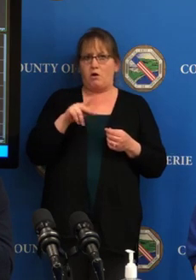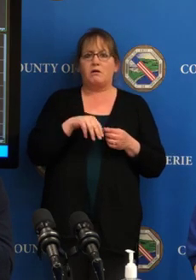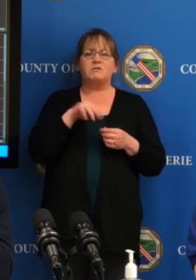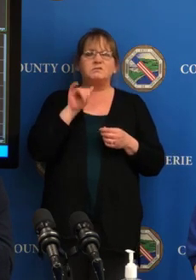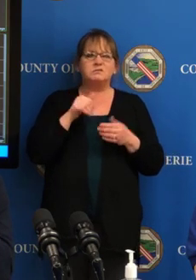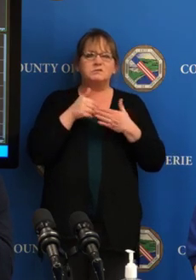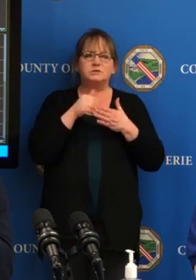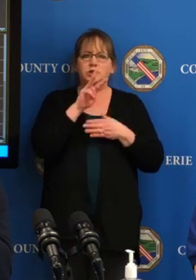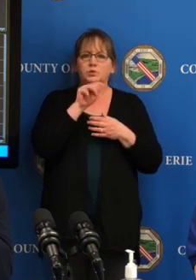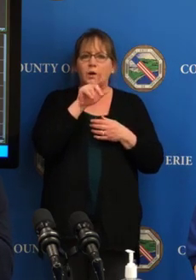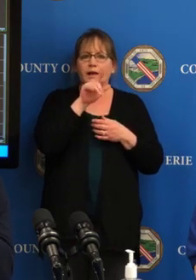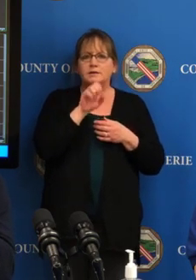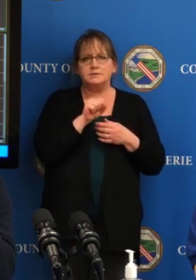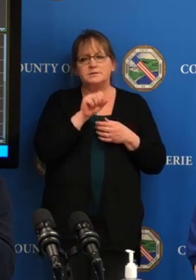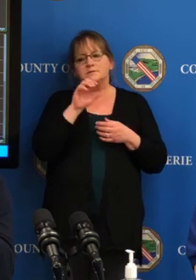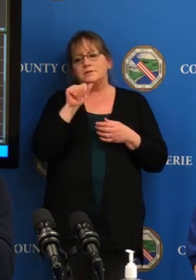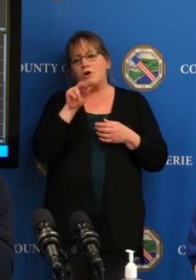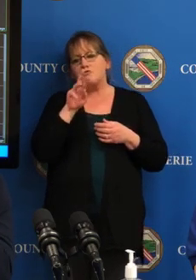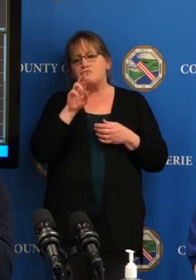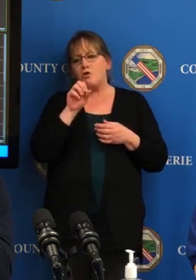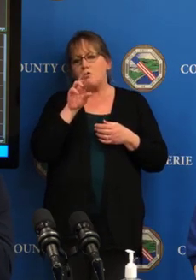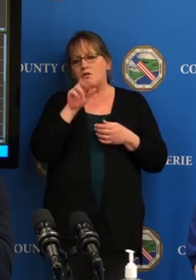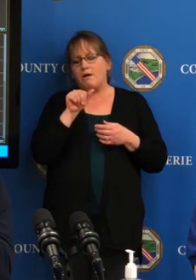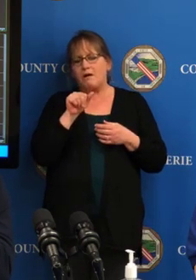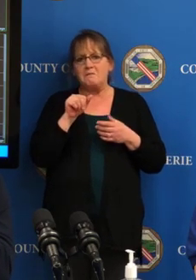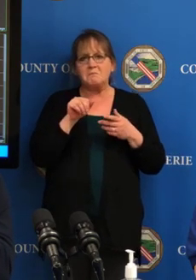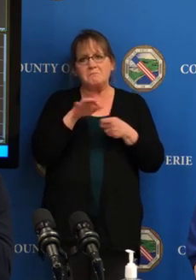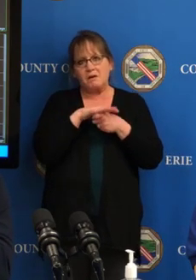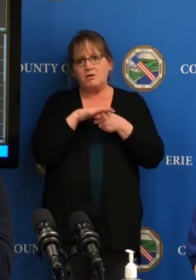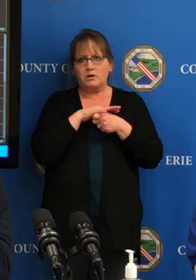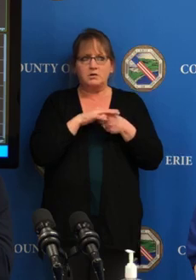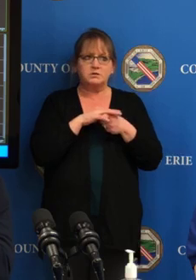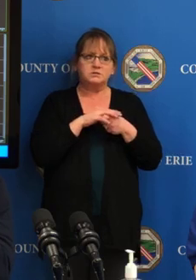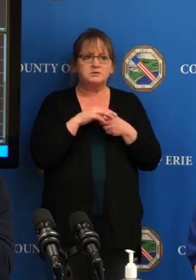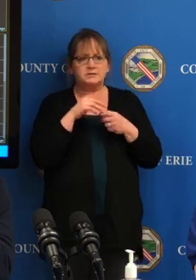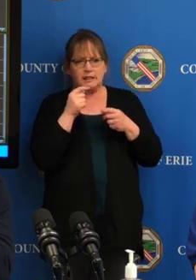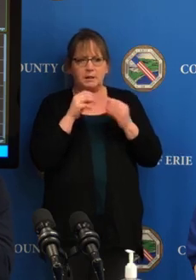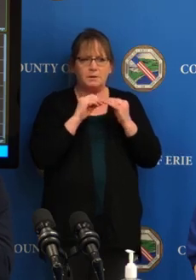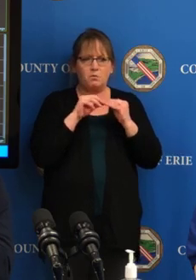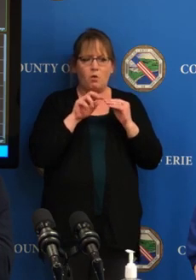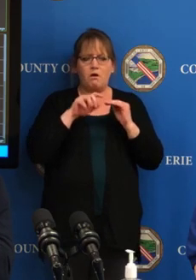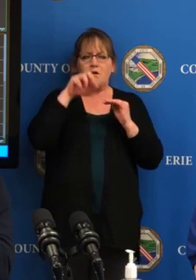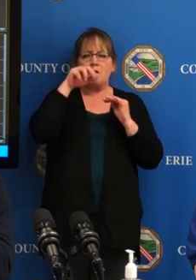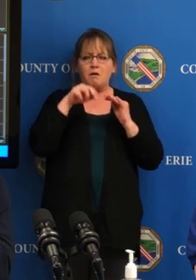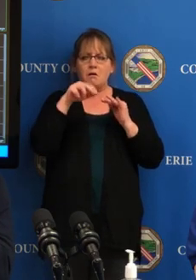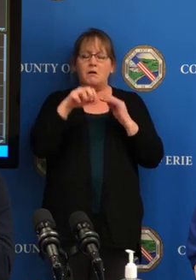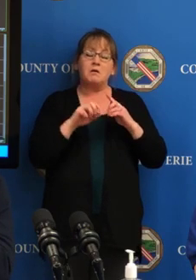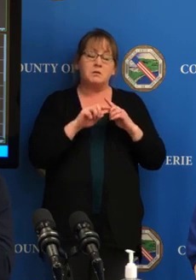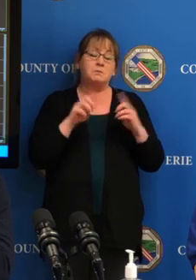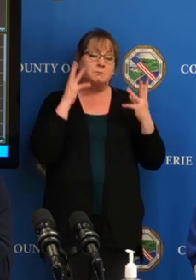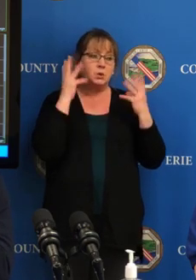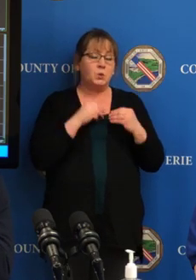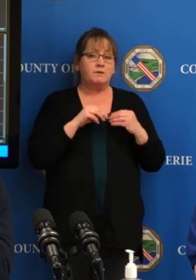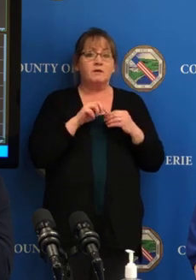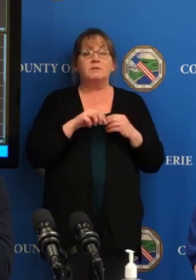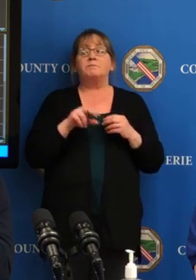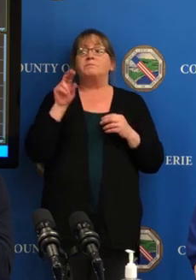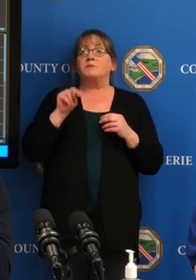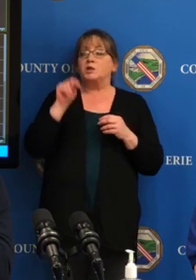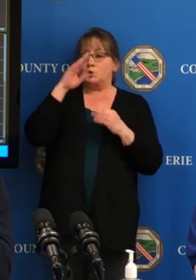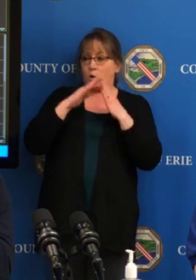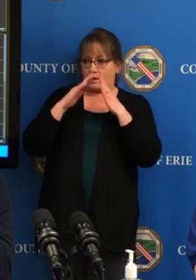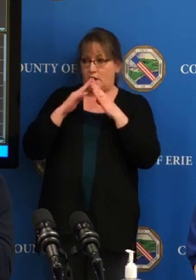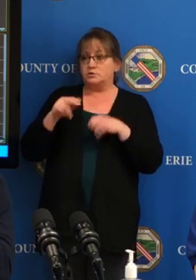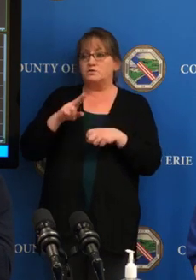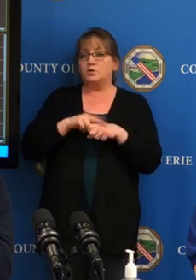gorgeous park. It's a little hillier, but it's got great walking trails, beautiful scenery, nice place to go to. In the north towns,